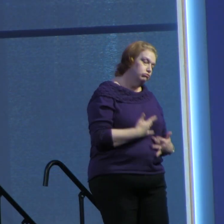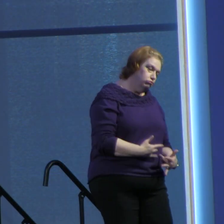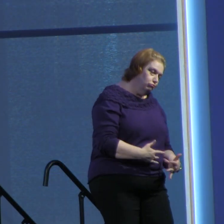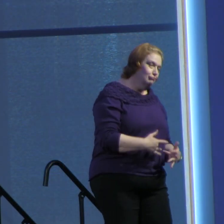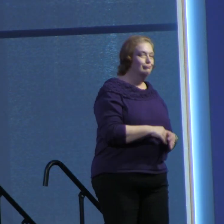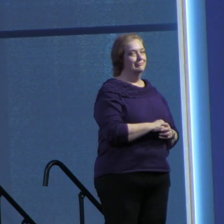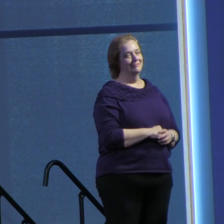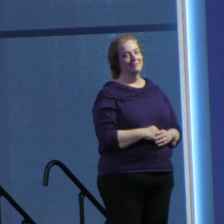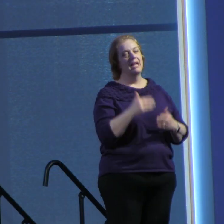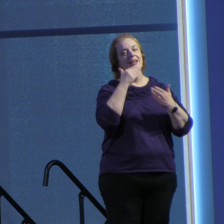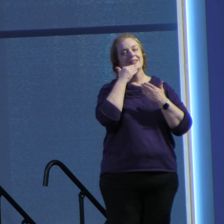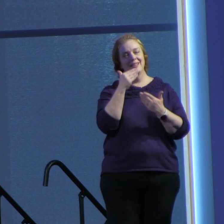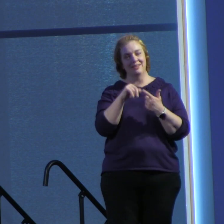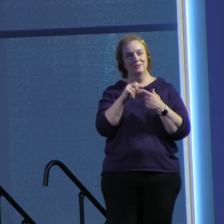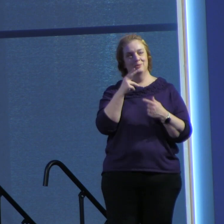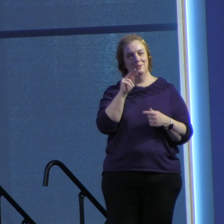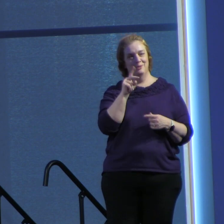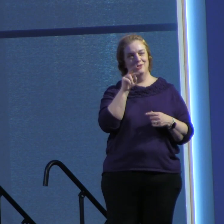Thank you to the Chandro Group.